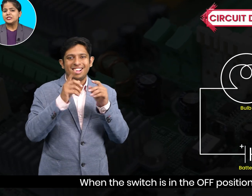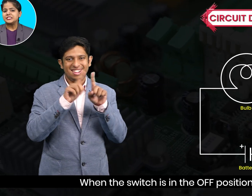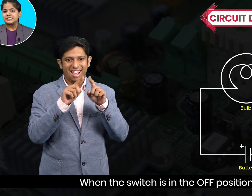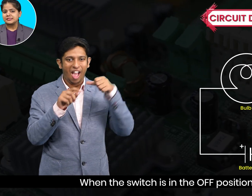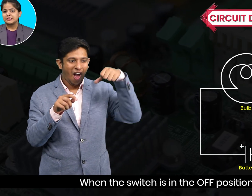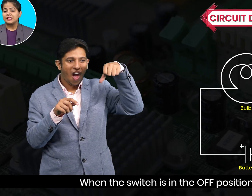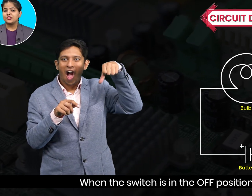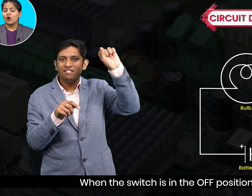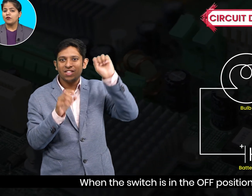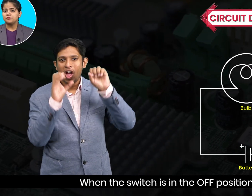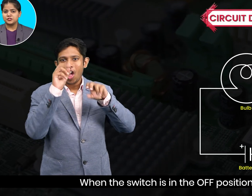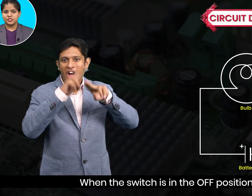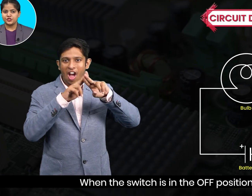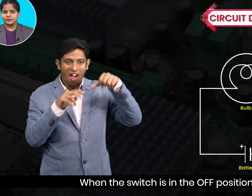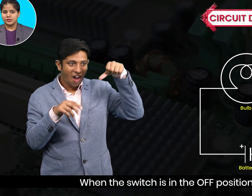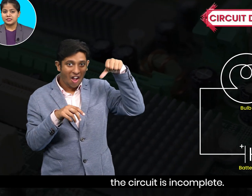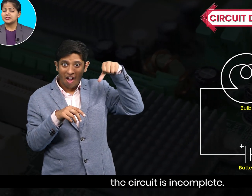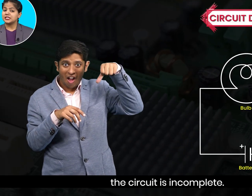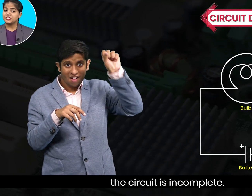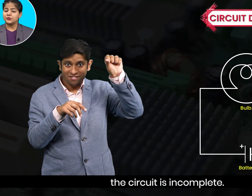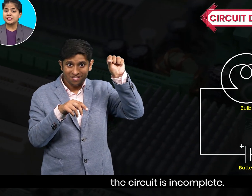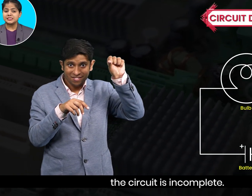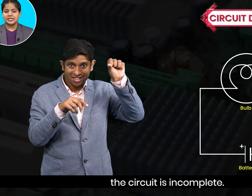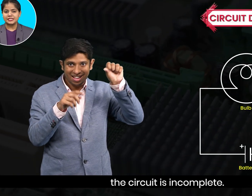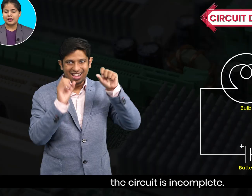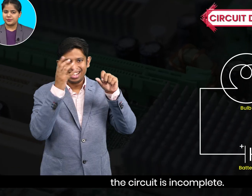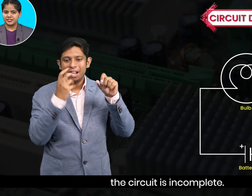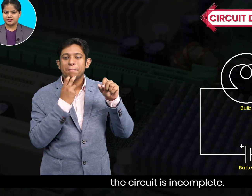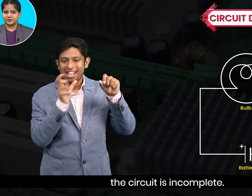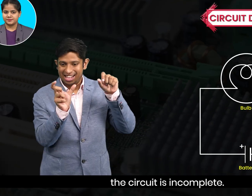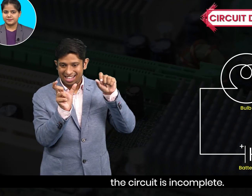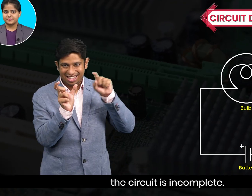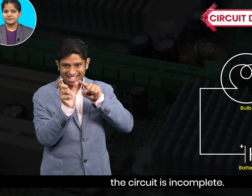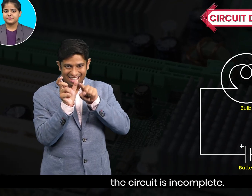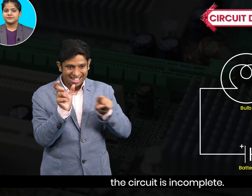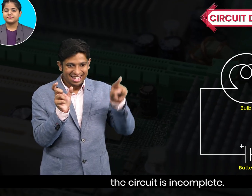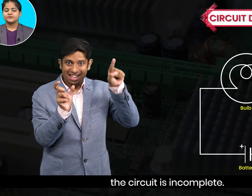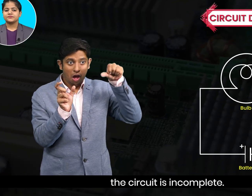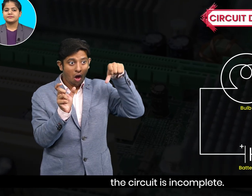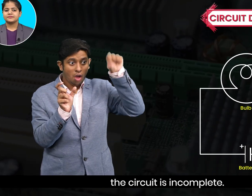When the switch is in the off position, the circuit is incomplete.